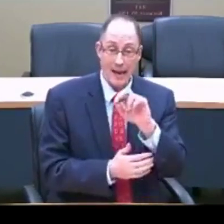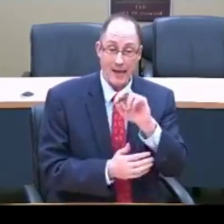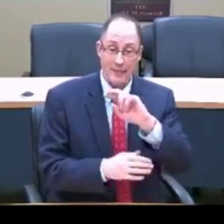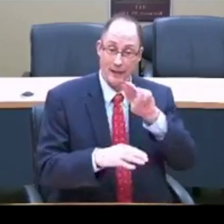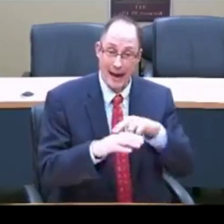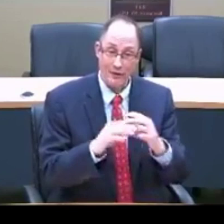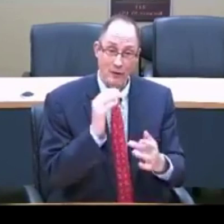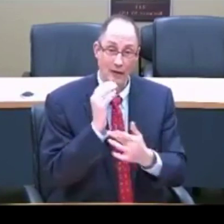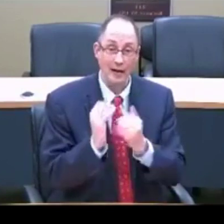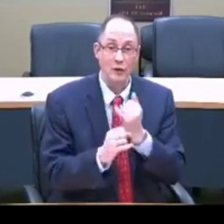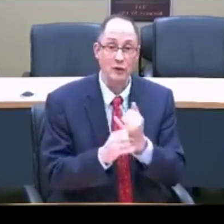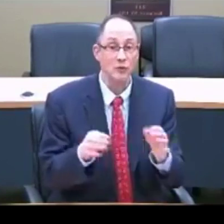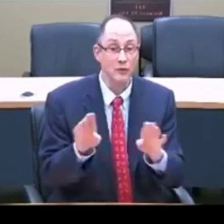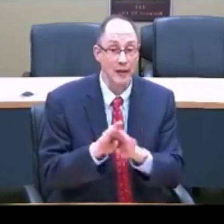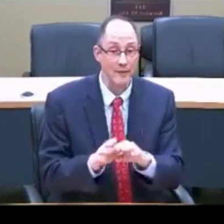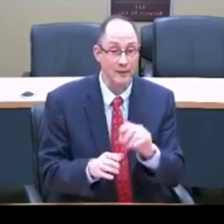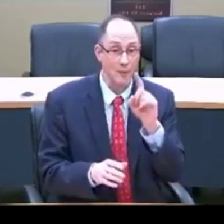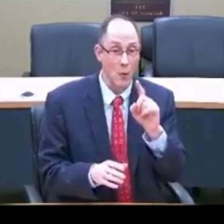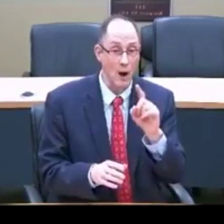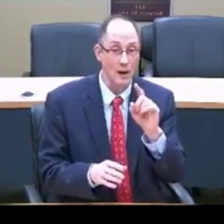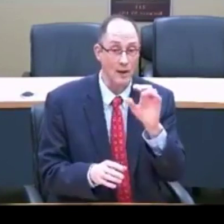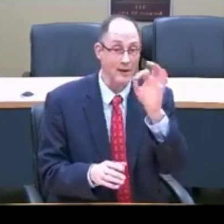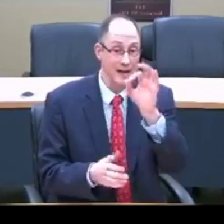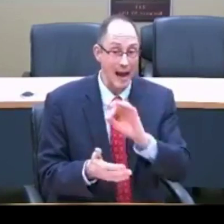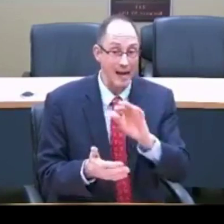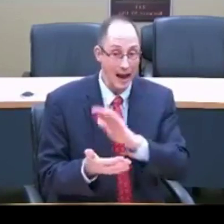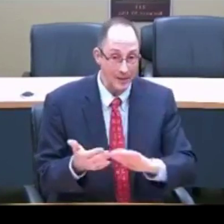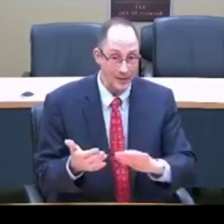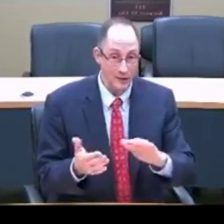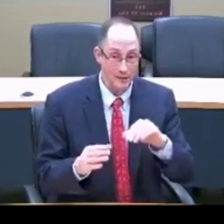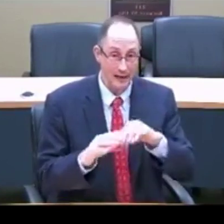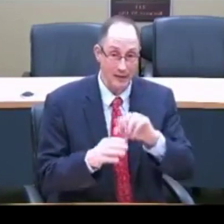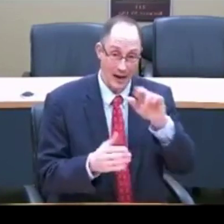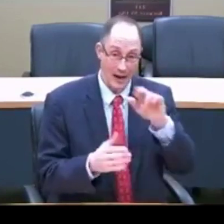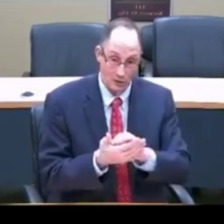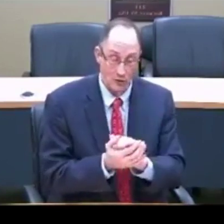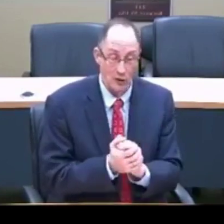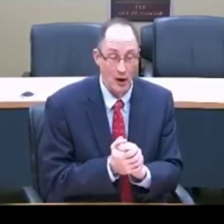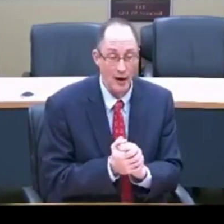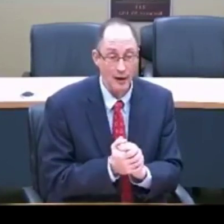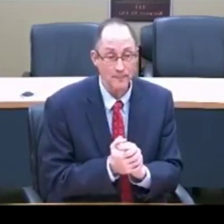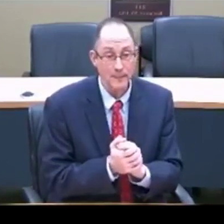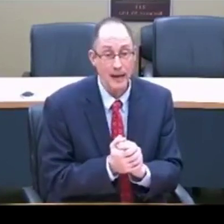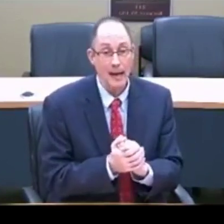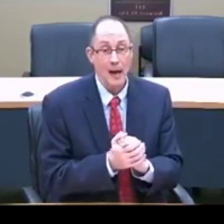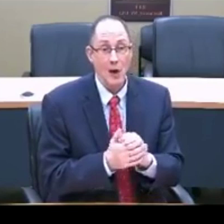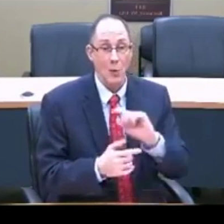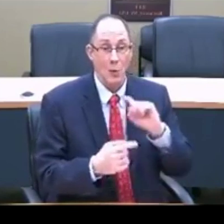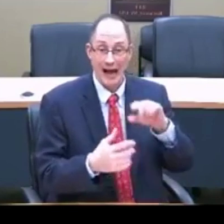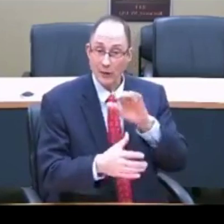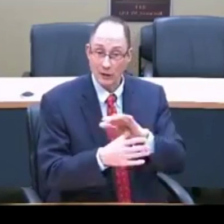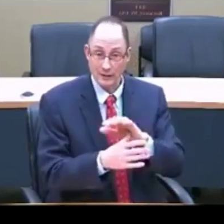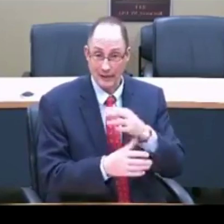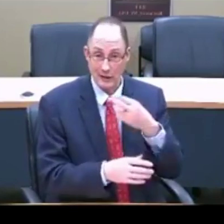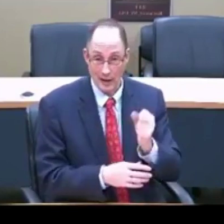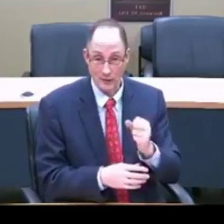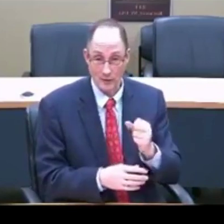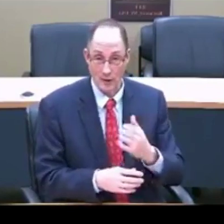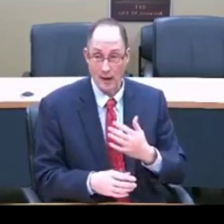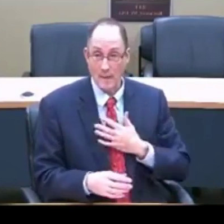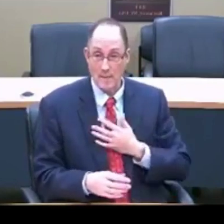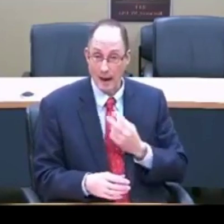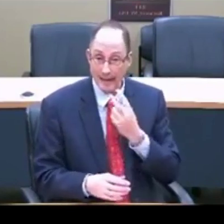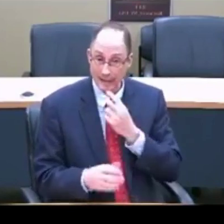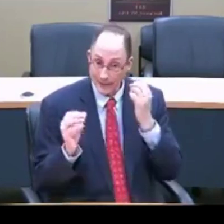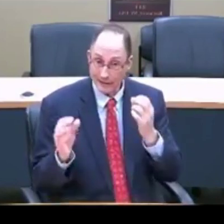The National Technical Institute is one of the nine colleges in Rochester, New York. When I was a senior high schooler,